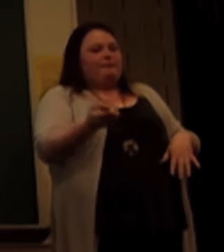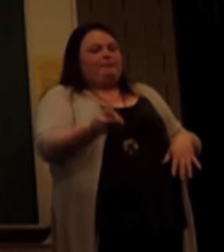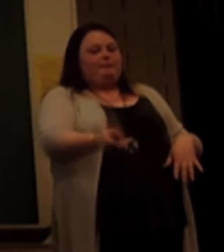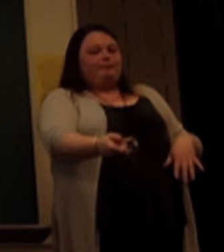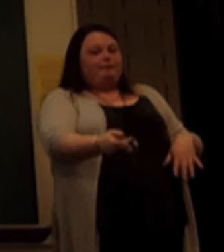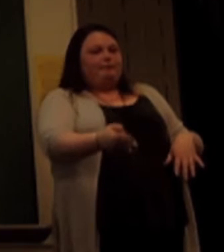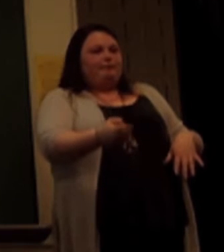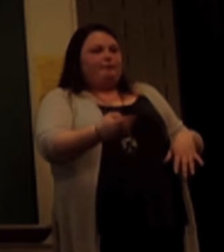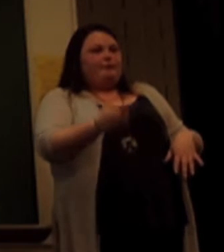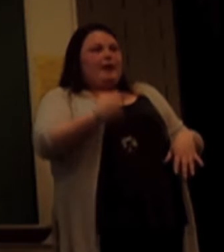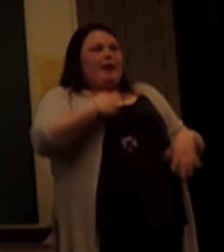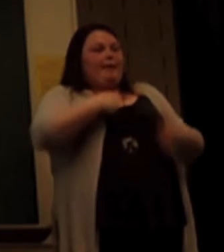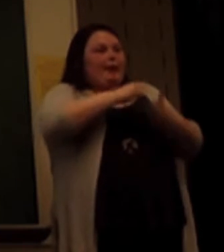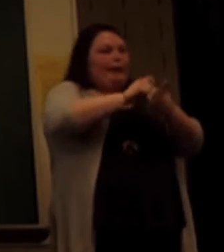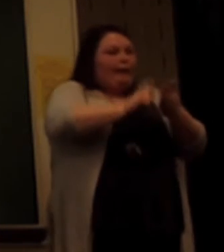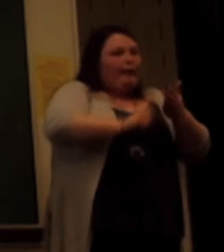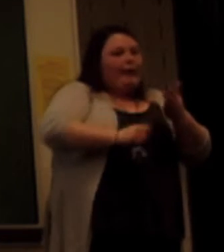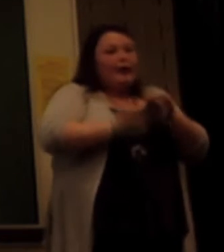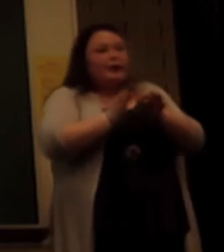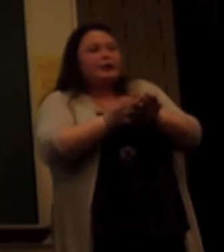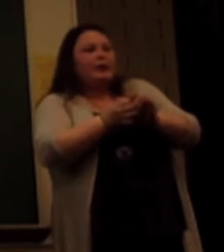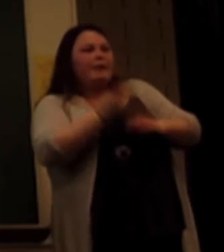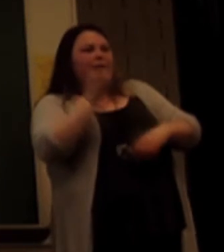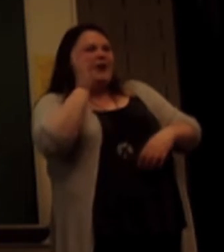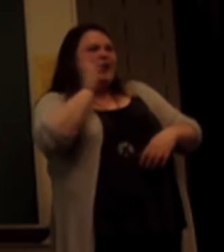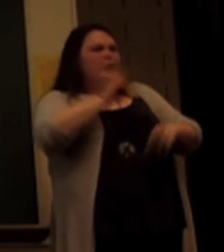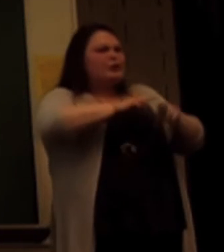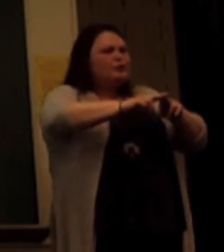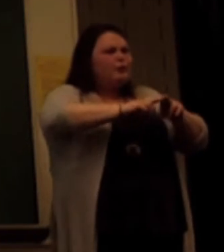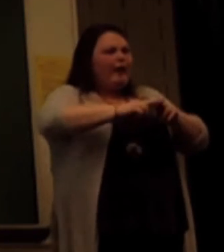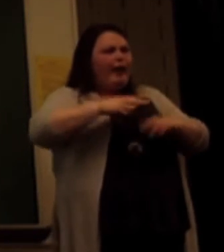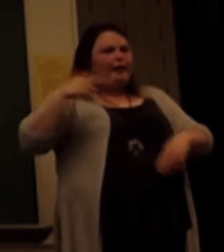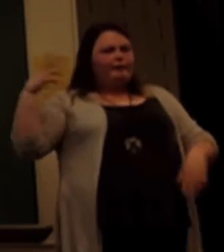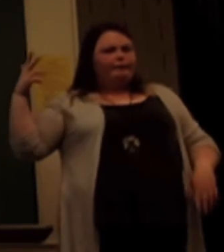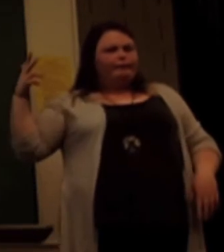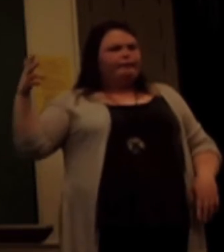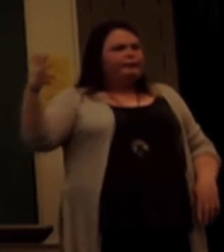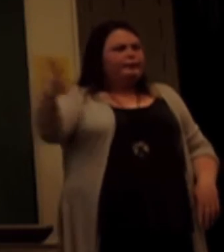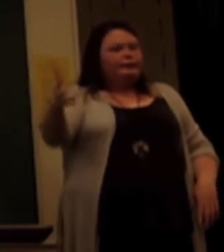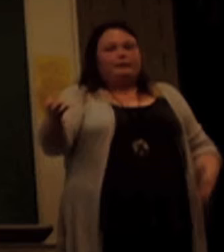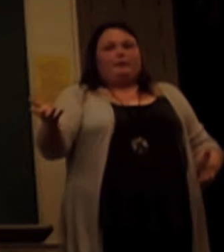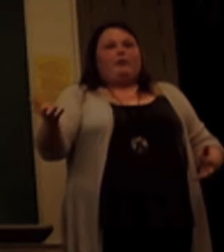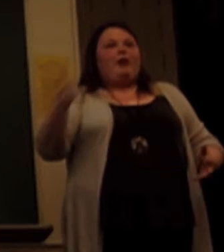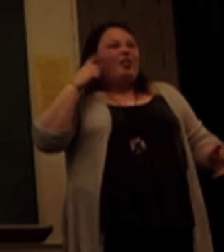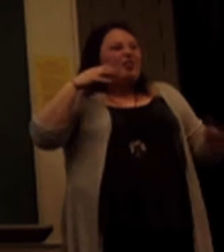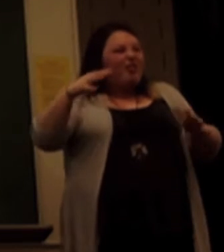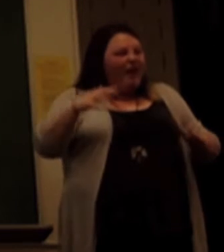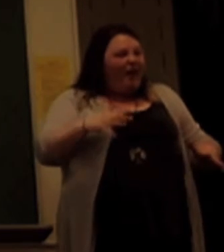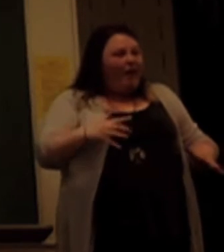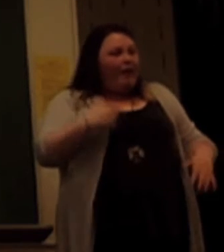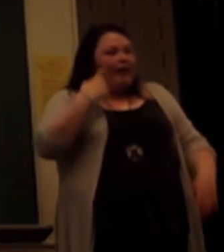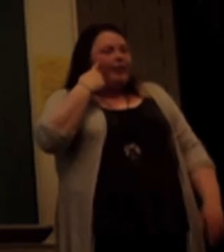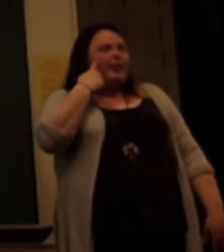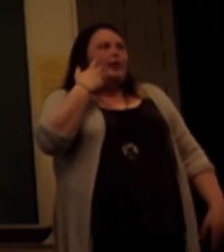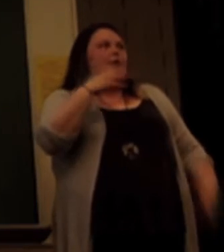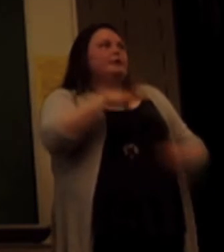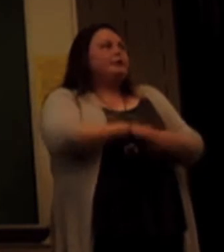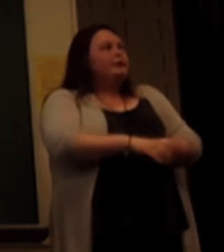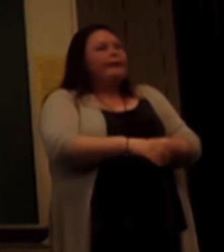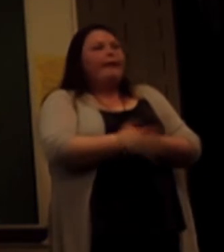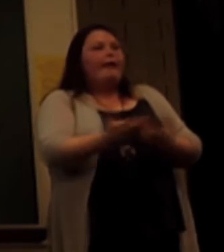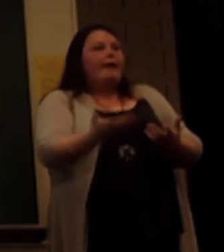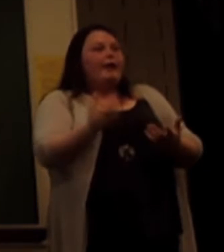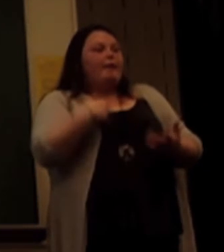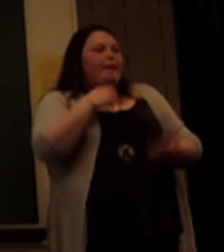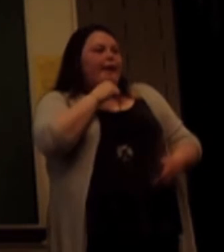The Medina environmental science class, I think, was the most enjoyable for me because Abby can back me up on this. The teacher was kind of